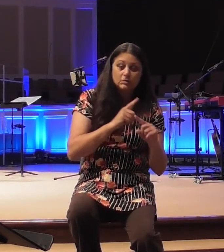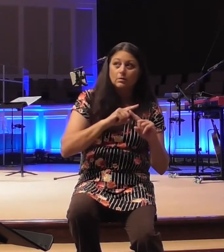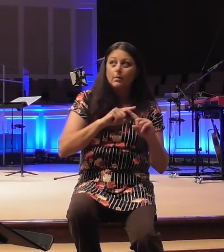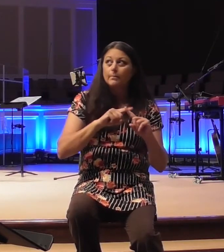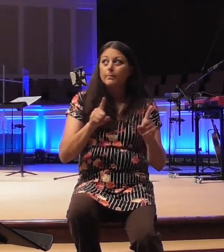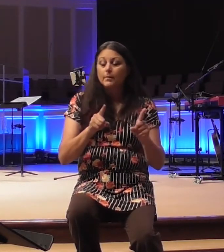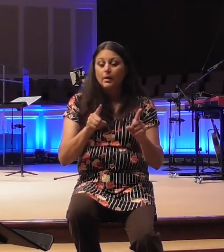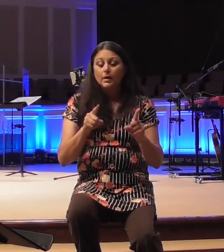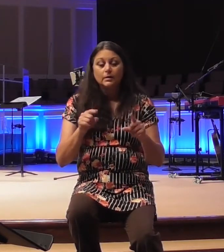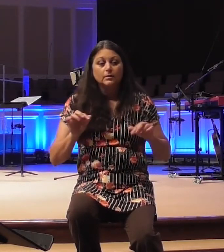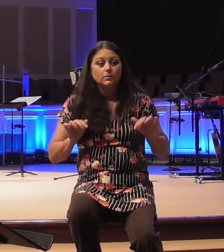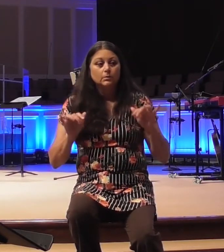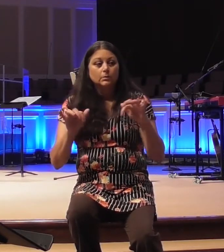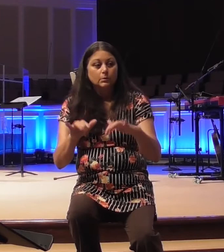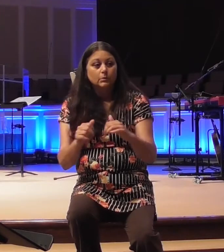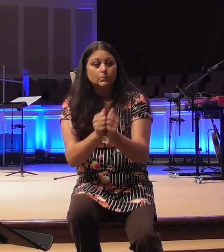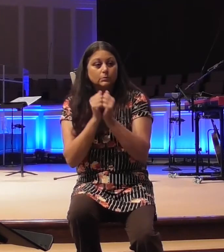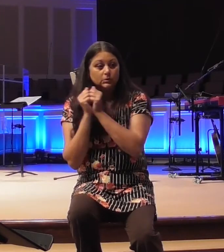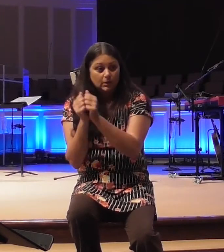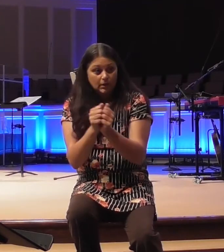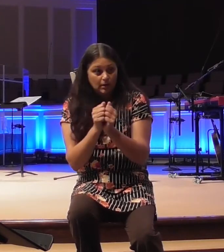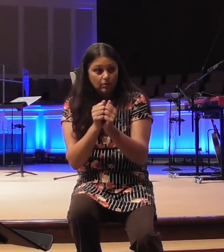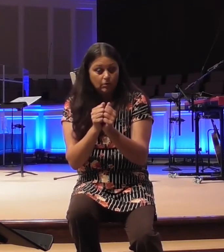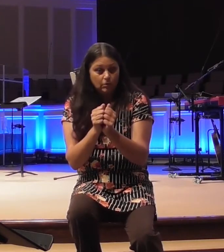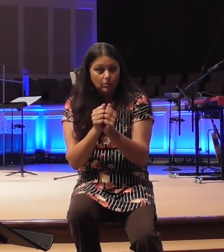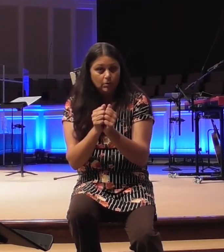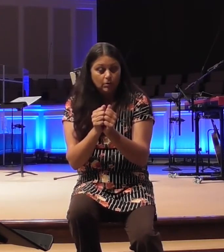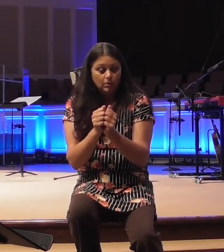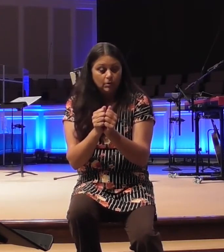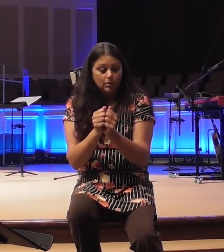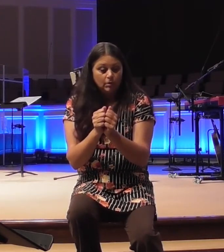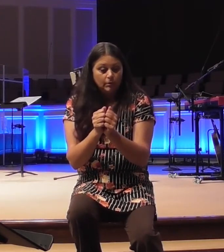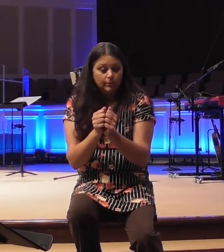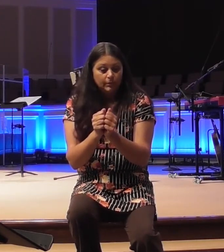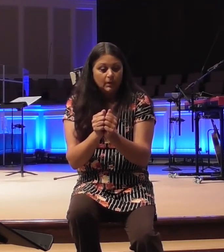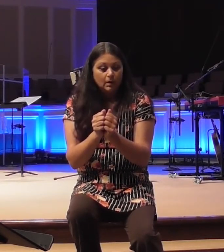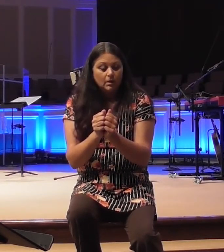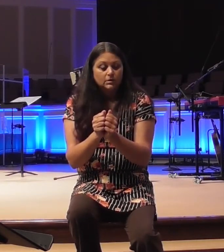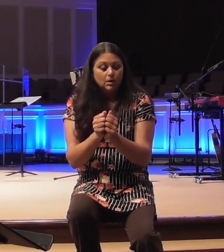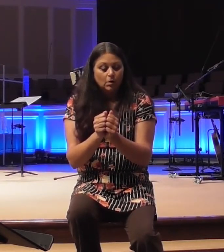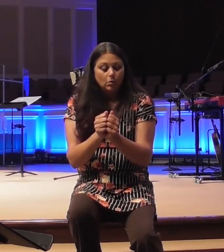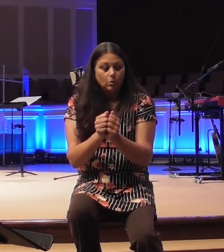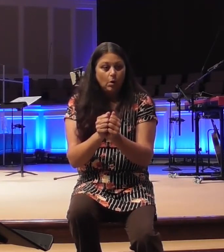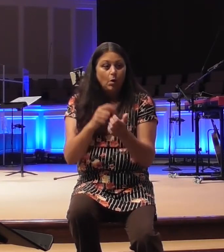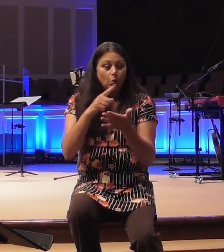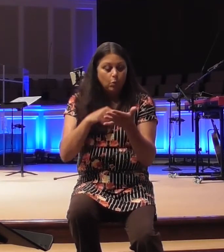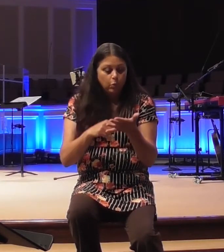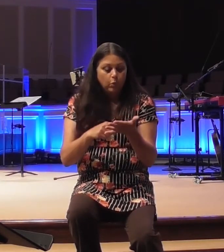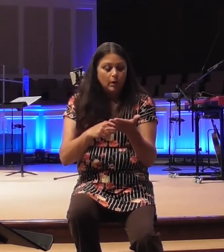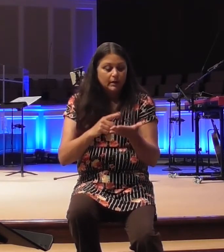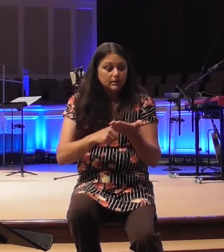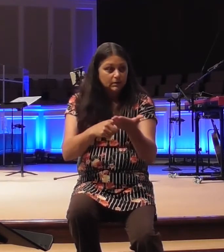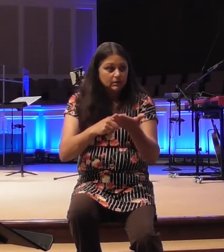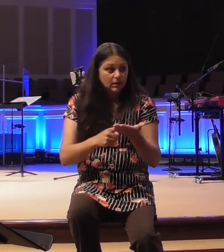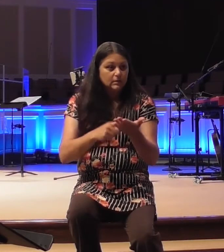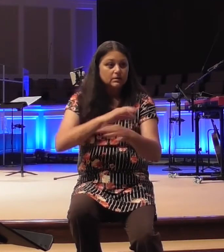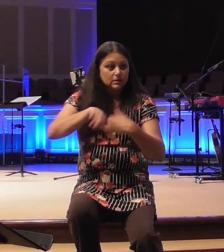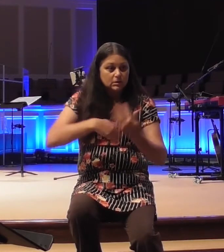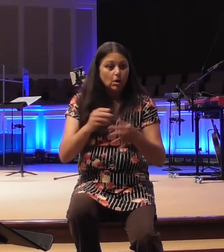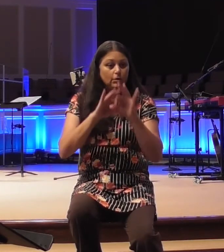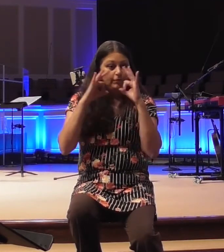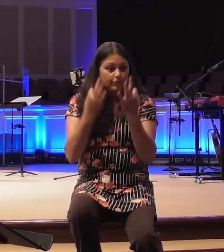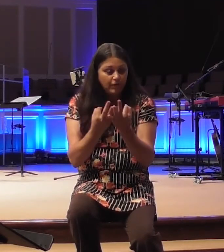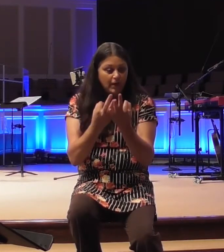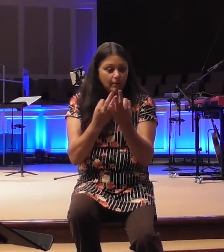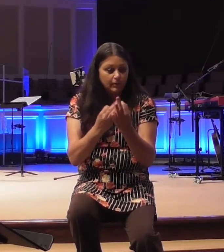And so what's mentioned is the families and the priests and the Levites and the workmen and the supervisors that are all working together with different